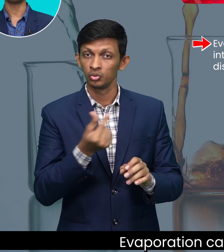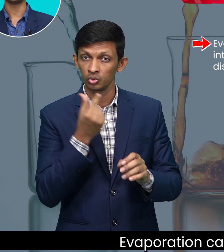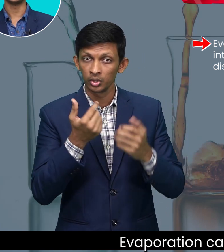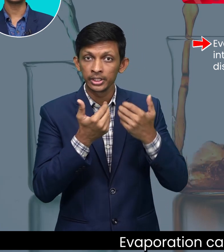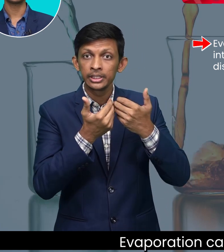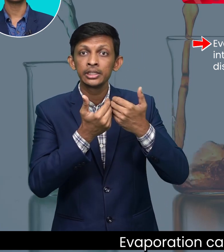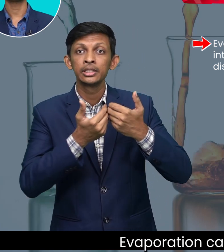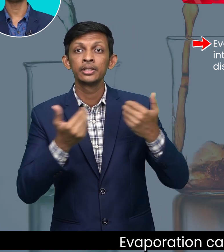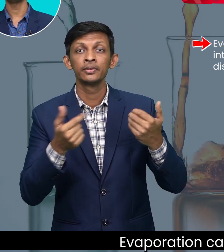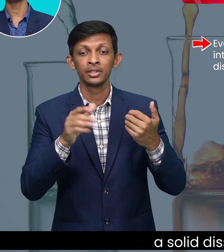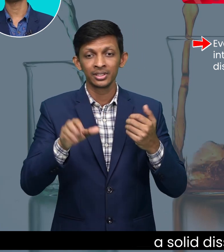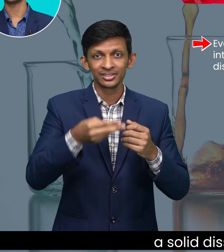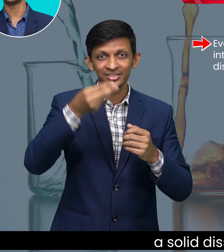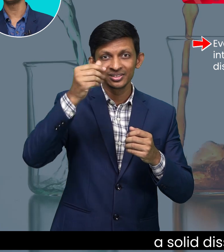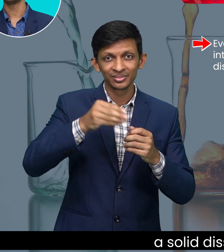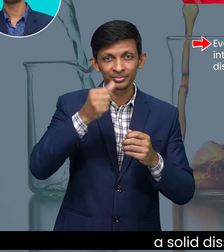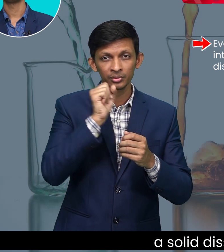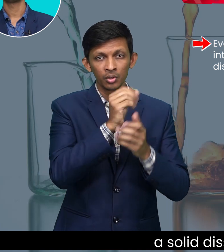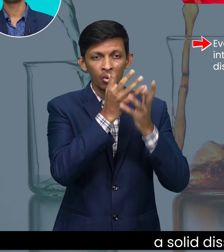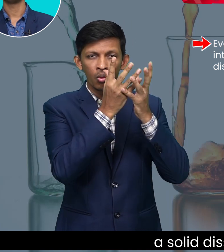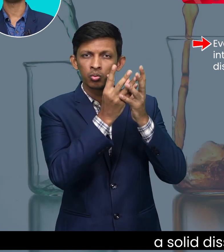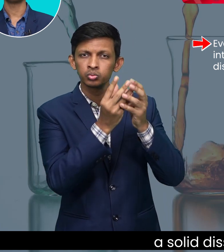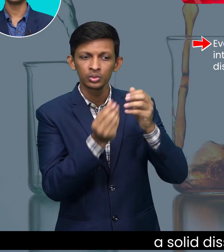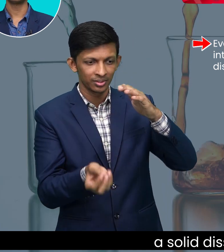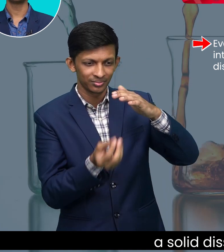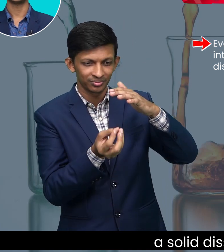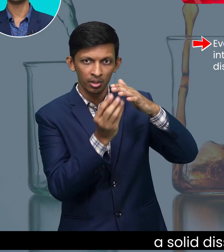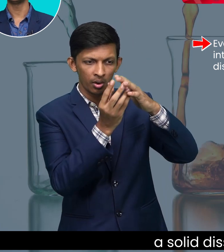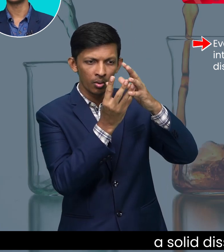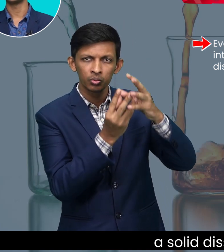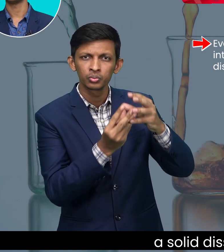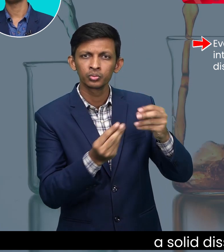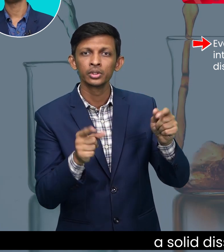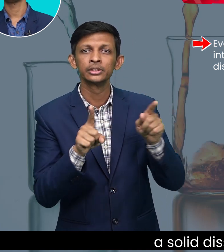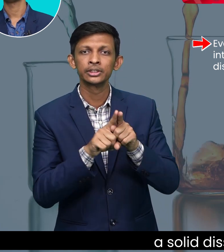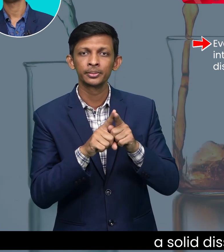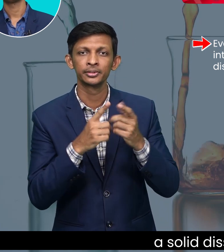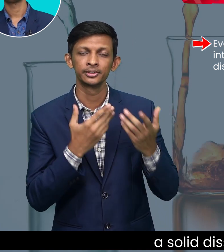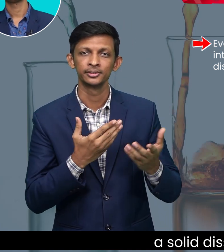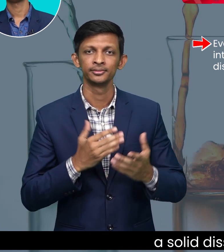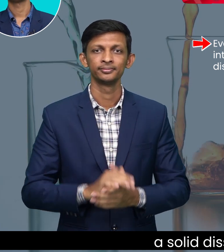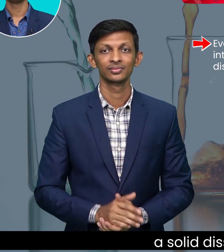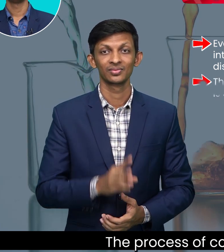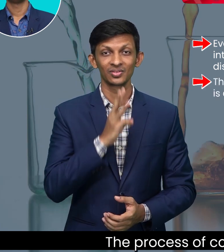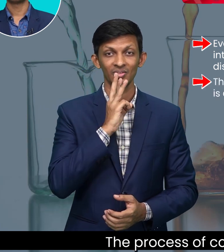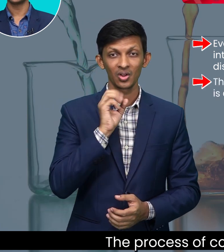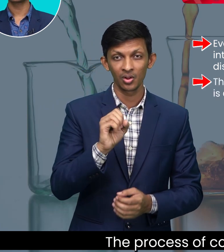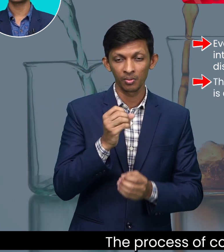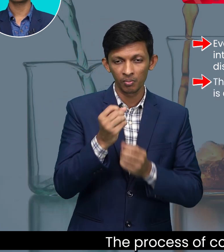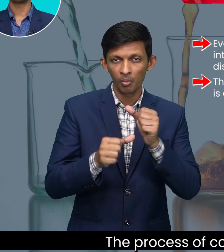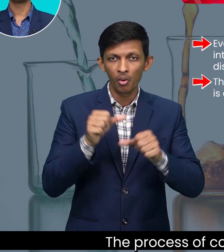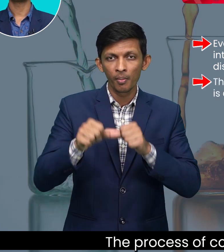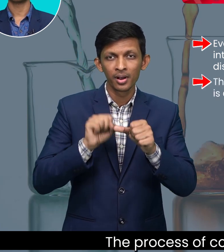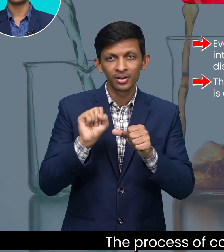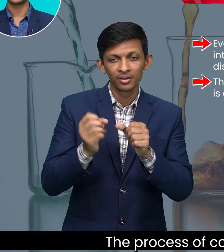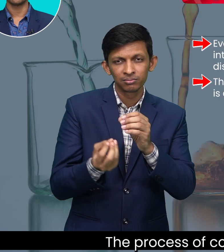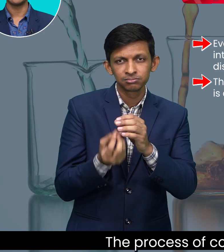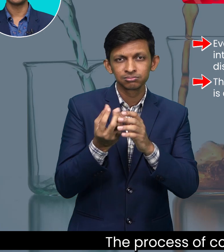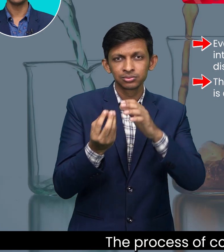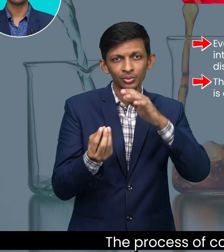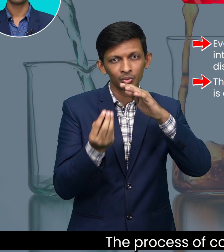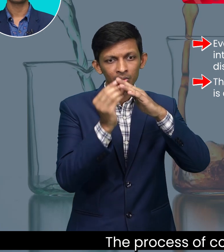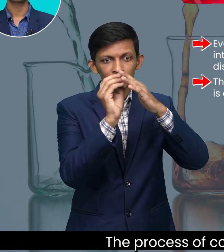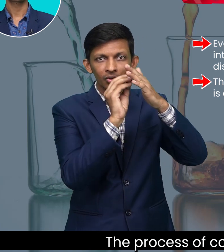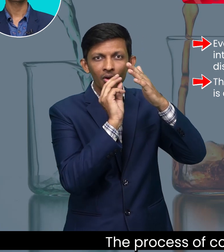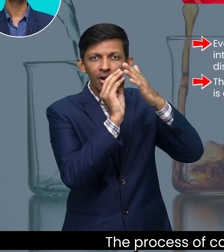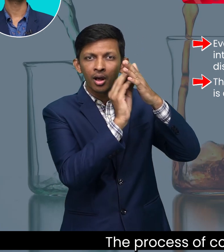Evaporation can be used to separate a solid dissolved in a liquid. The process of conversion of water